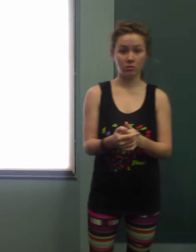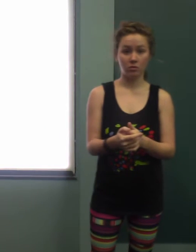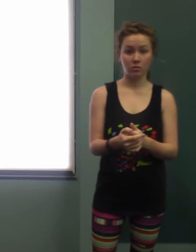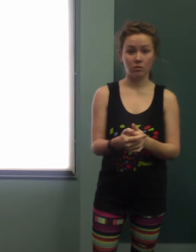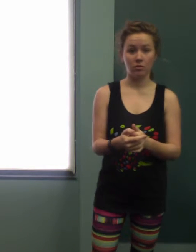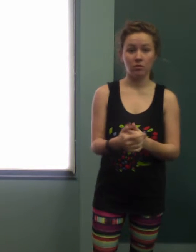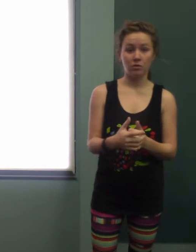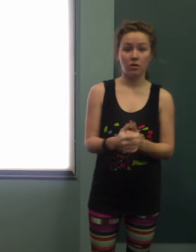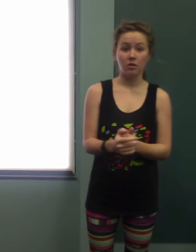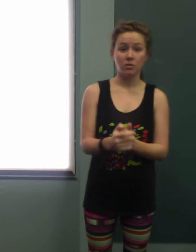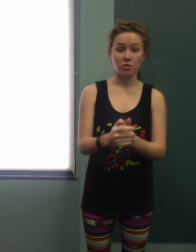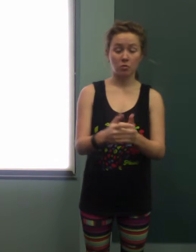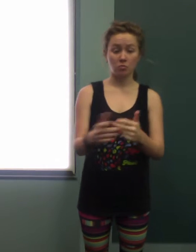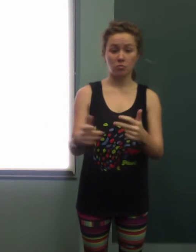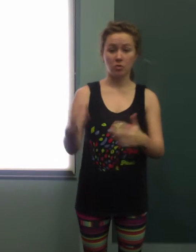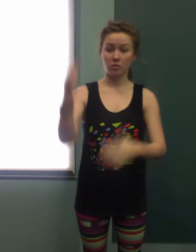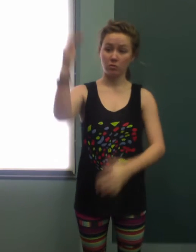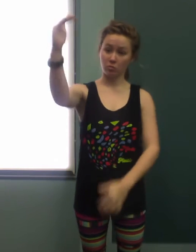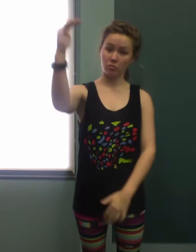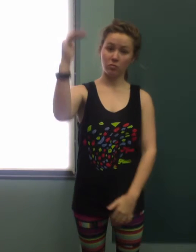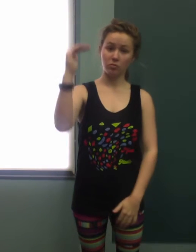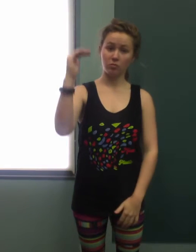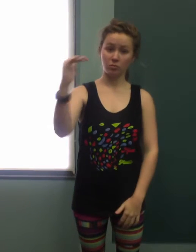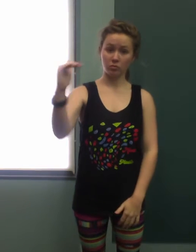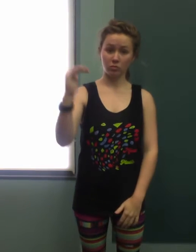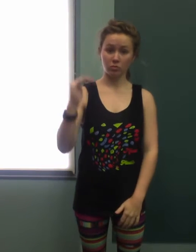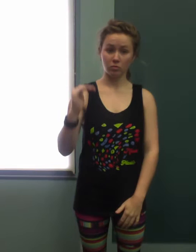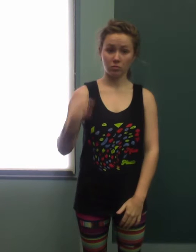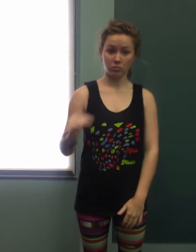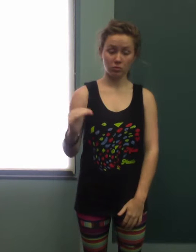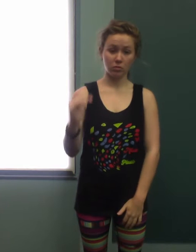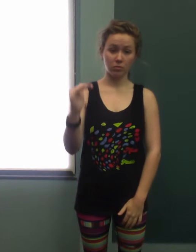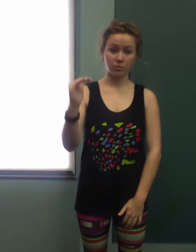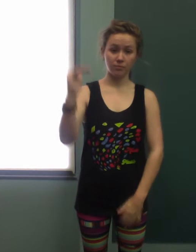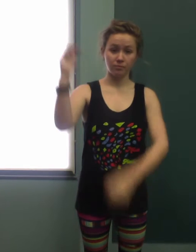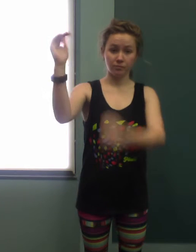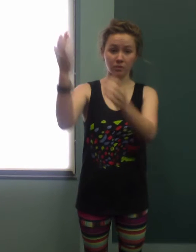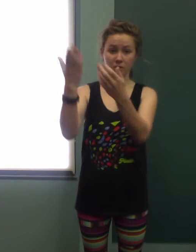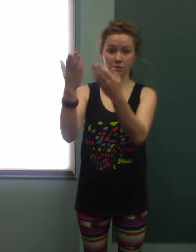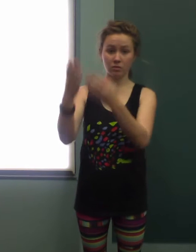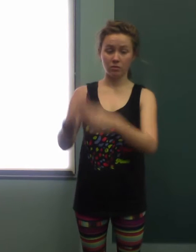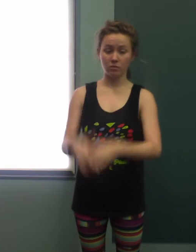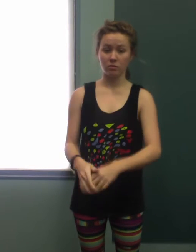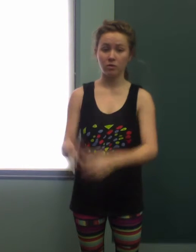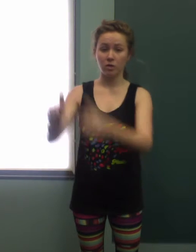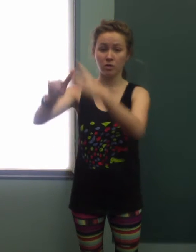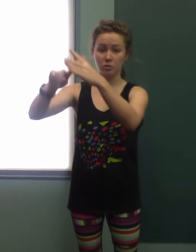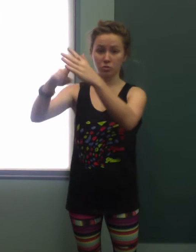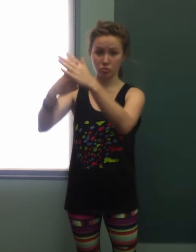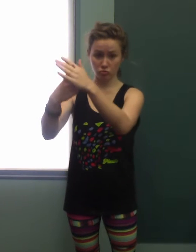here: opening battles, the decisive year, and the last stage.